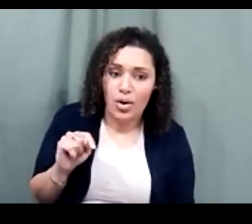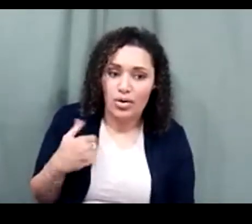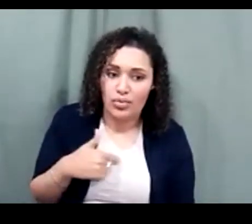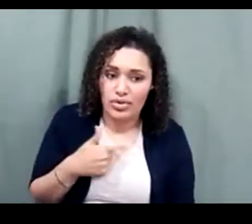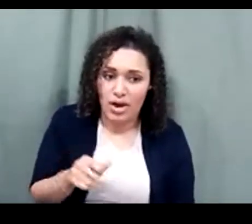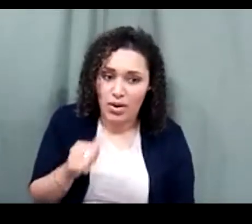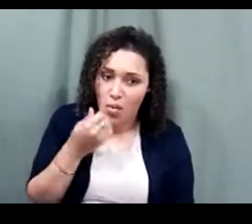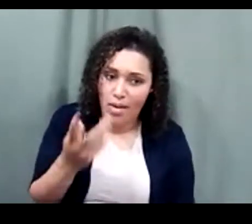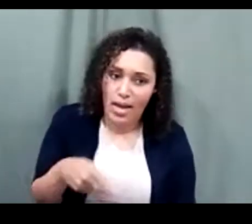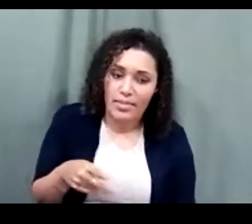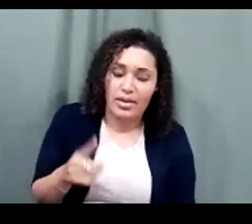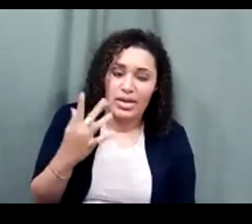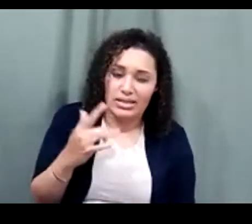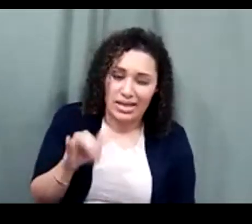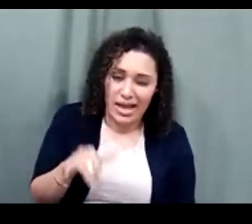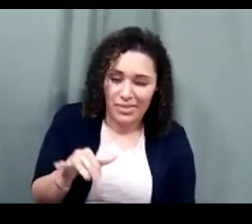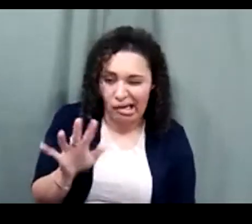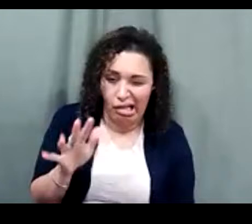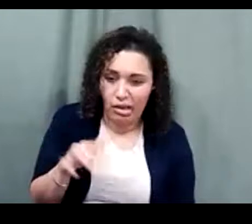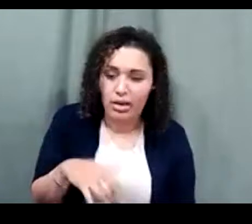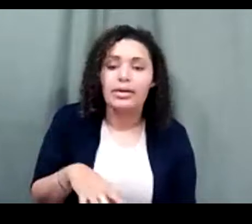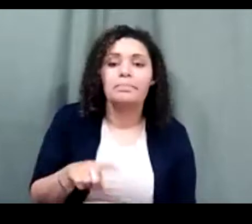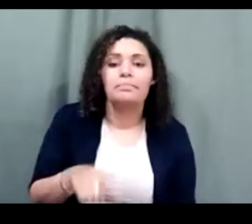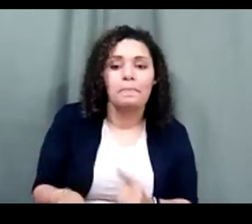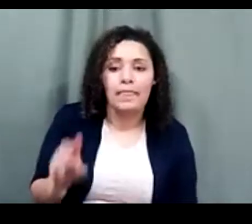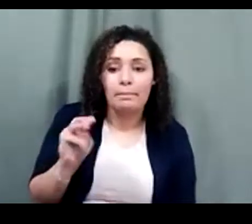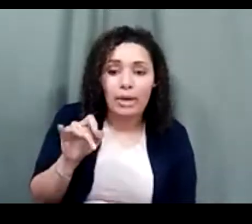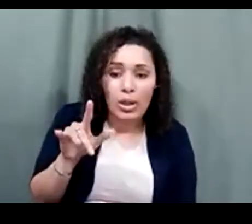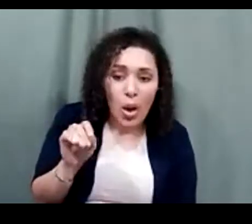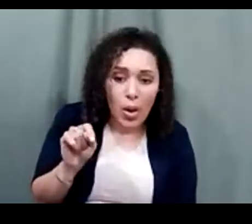away because it can be funky. But anyway, say Syrah or Merlot or